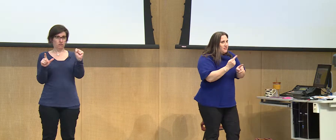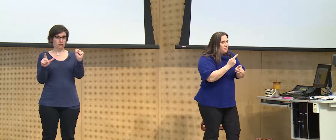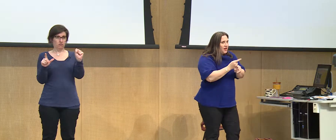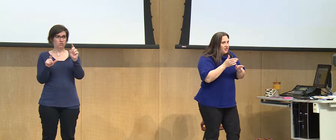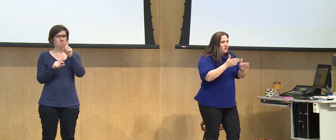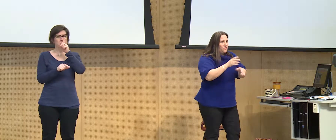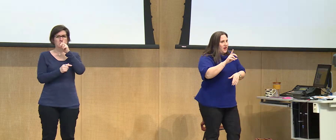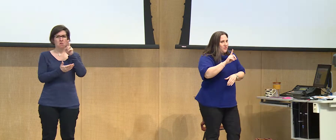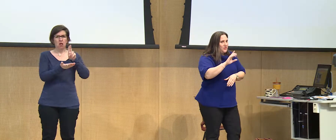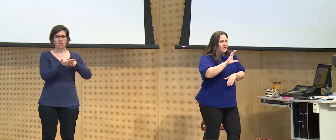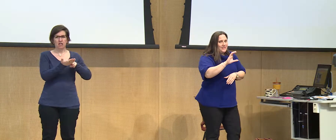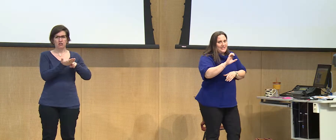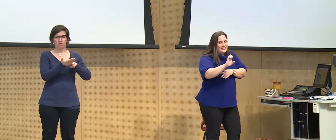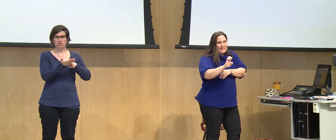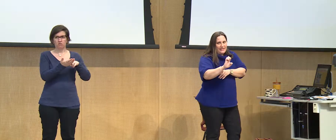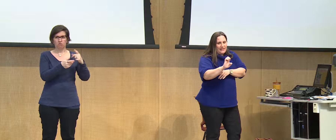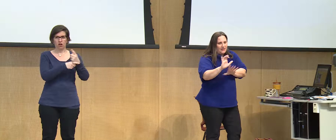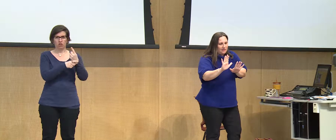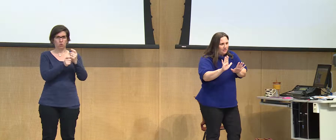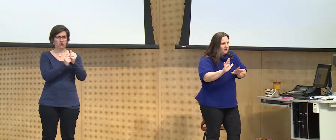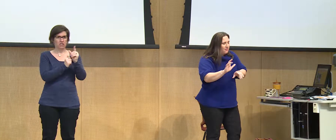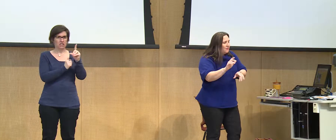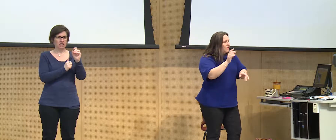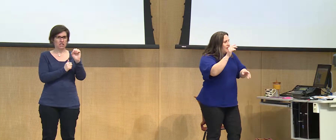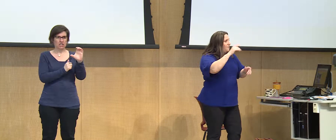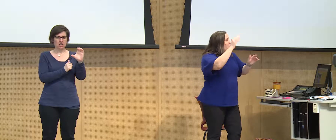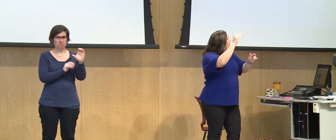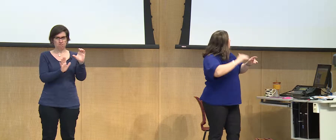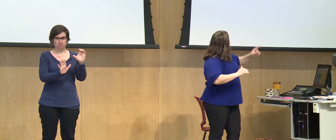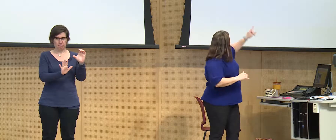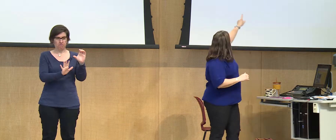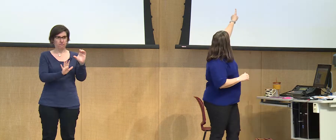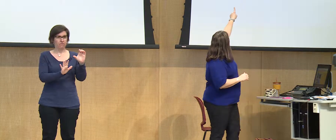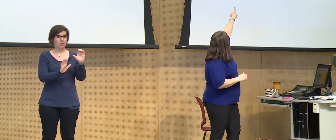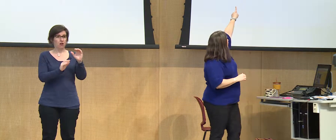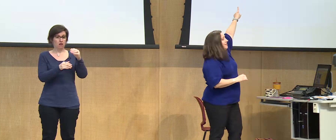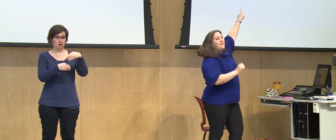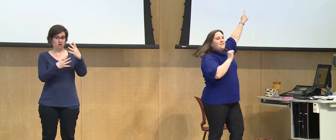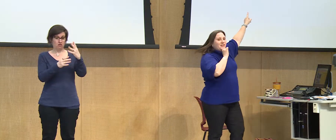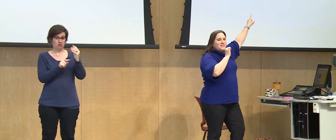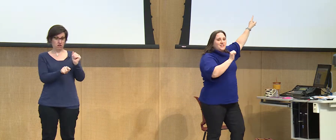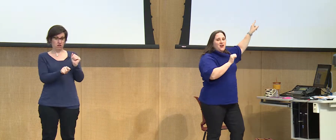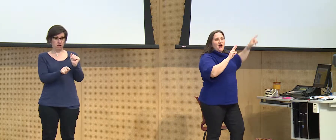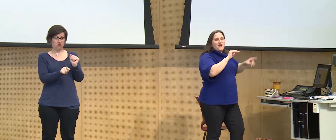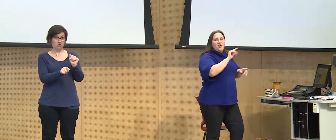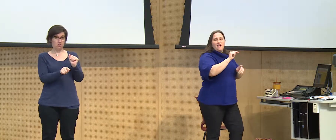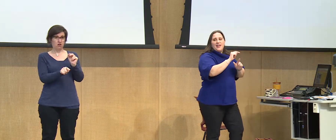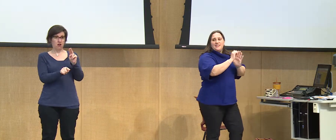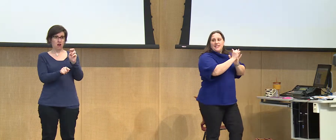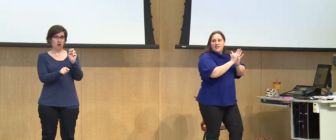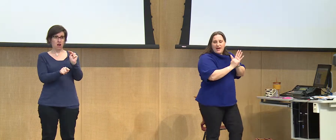the regular way with your DCE. If you go below, there's a non-RIT